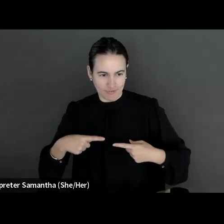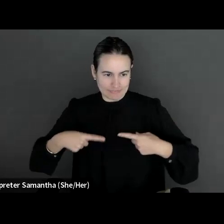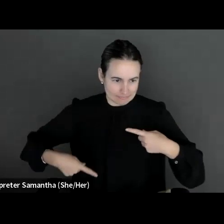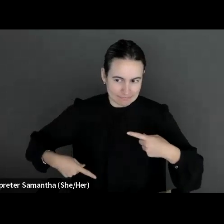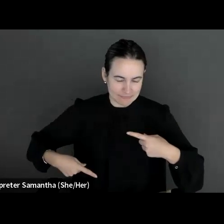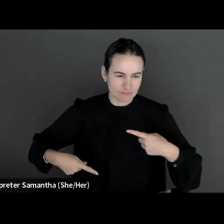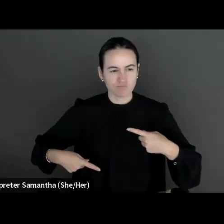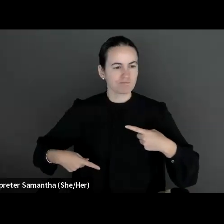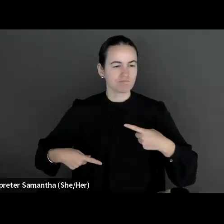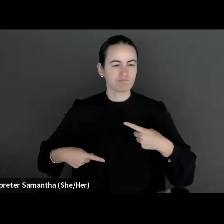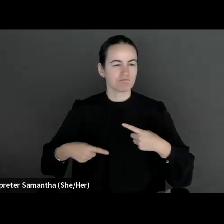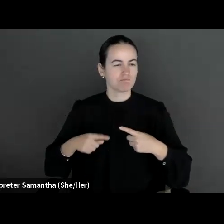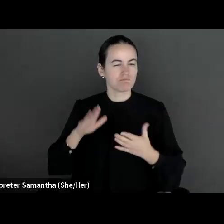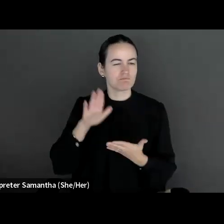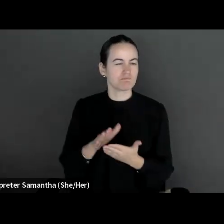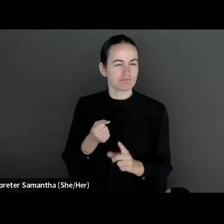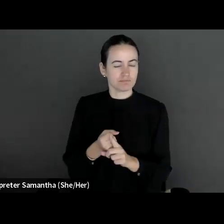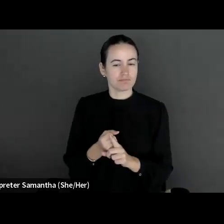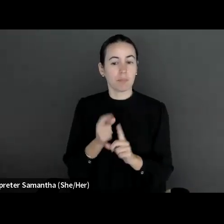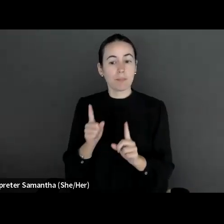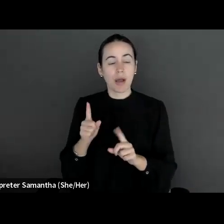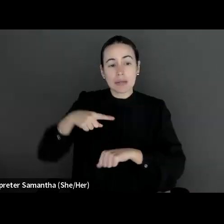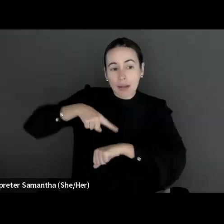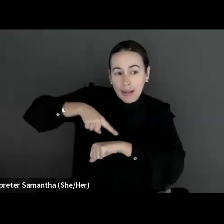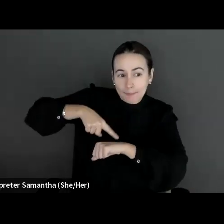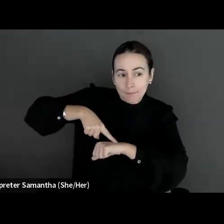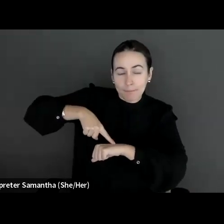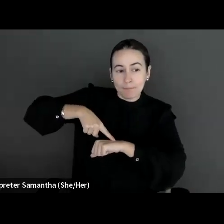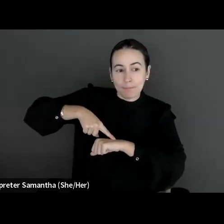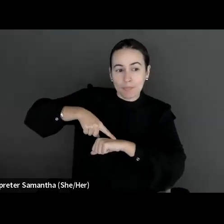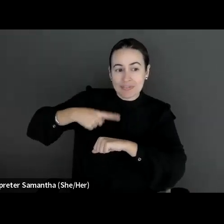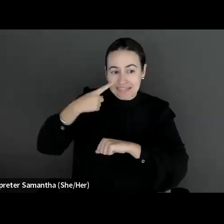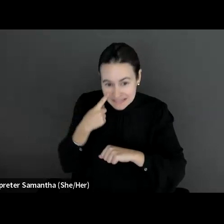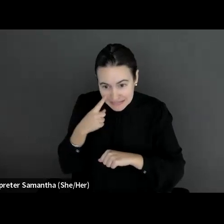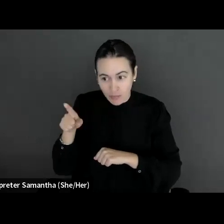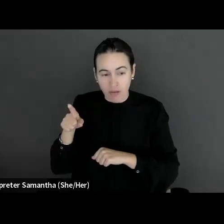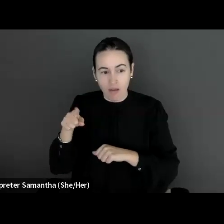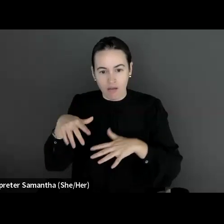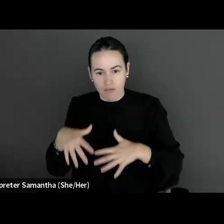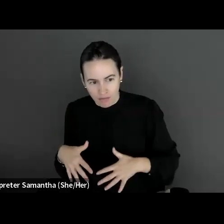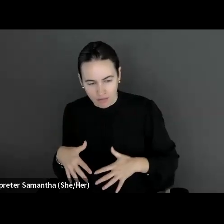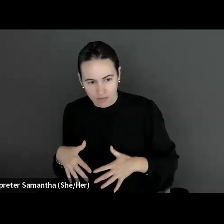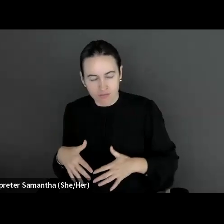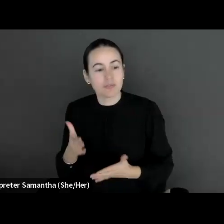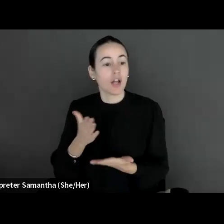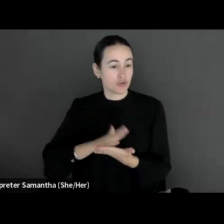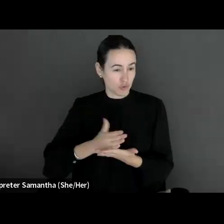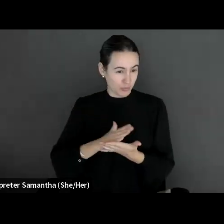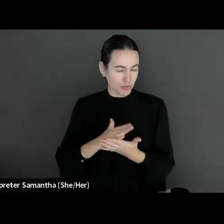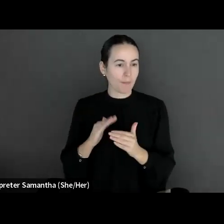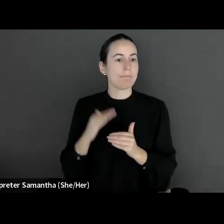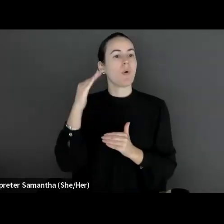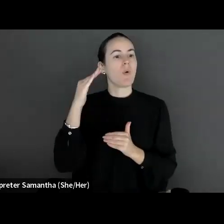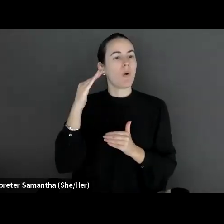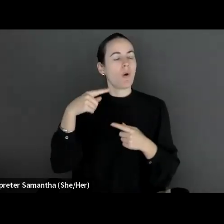an effect for the position. We found that interpreters use more pauses within